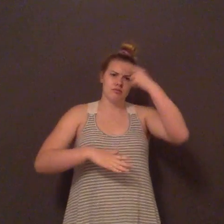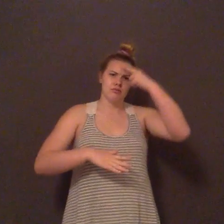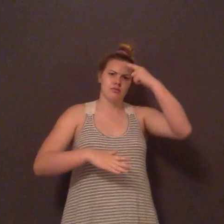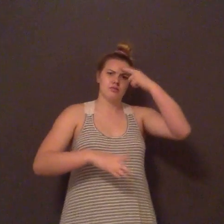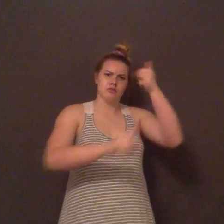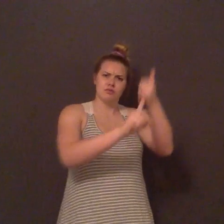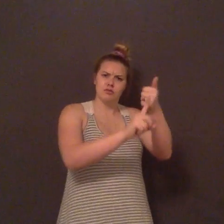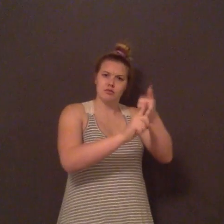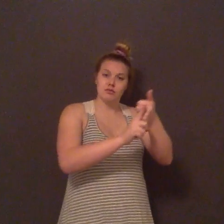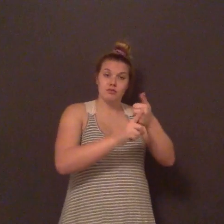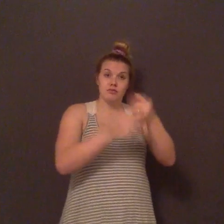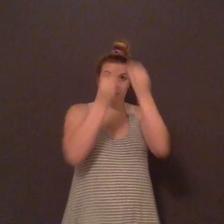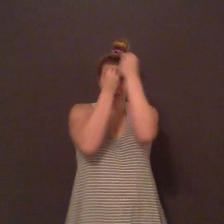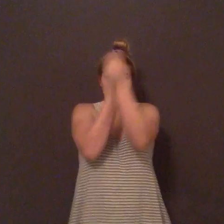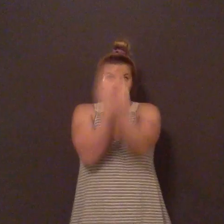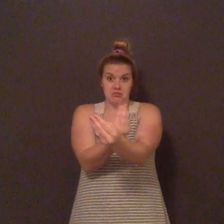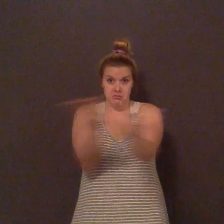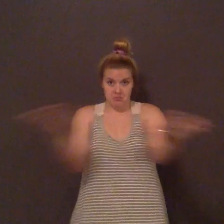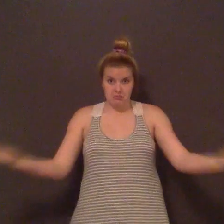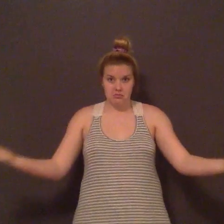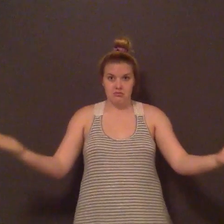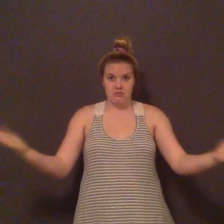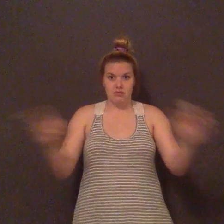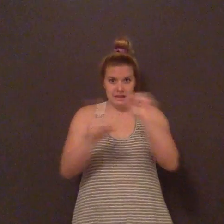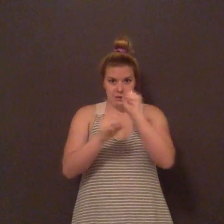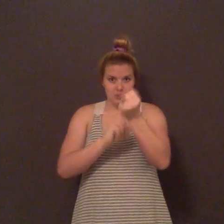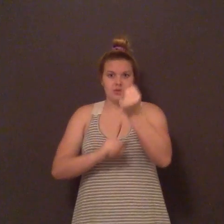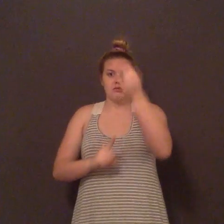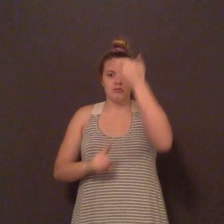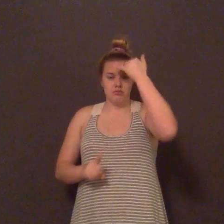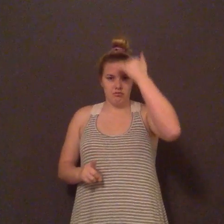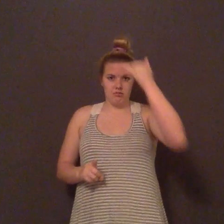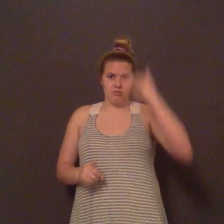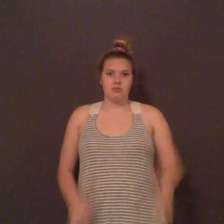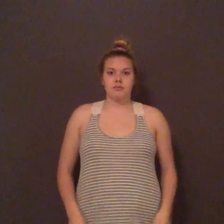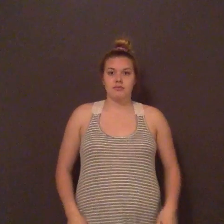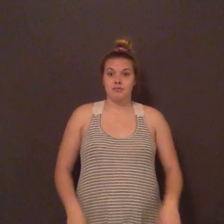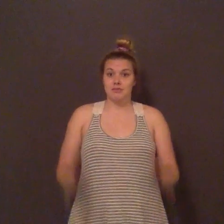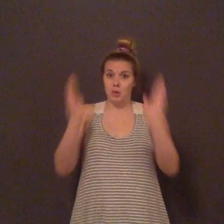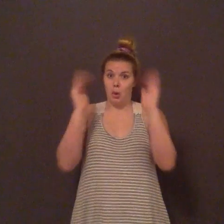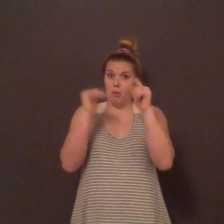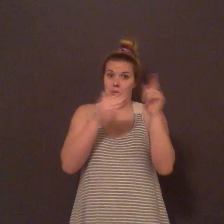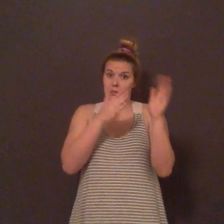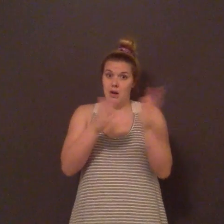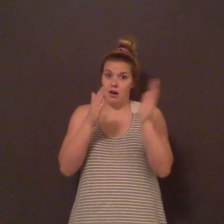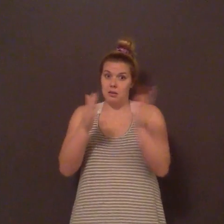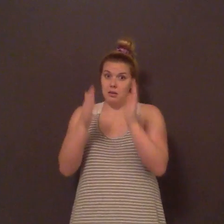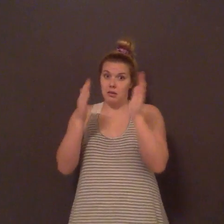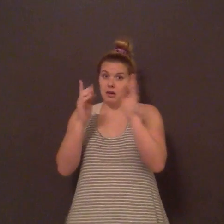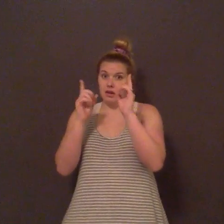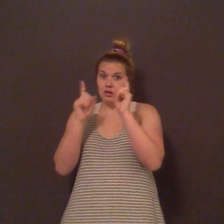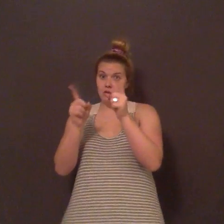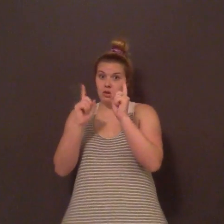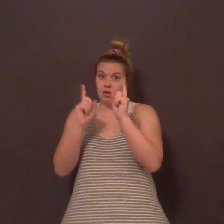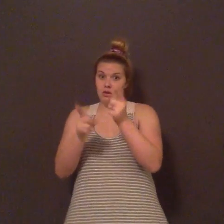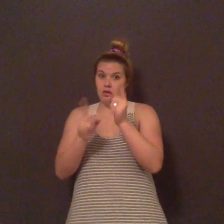the rest of you to be aware of the situation. And I hope you're all planning on coming to the debate as a part of your participation in